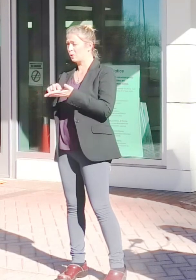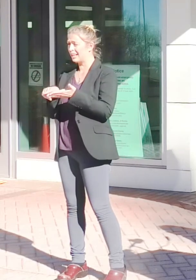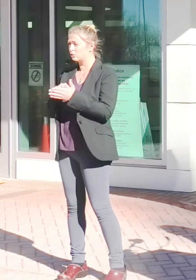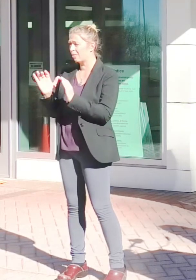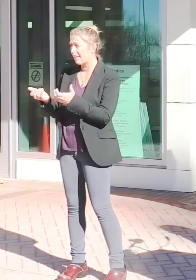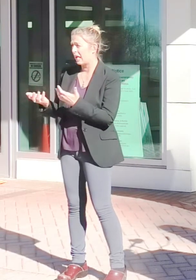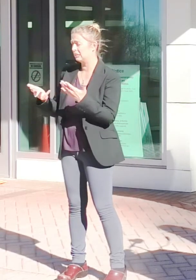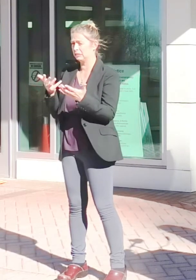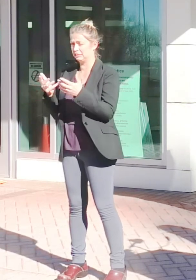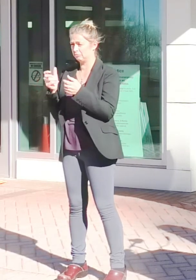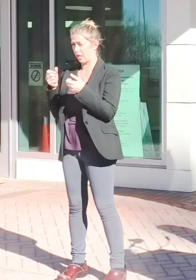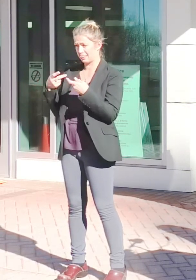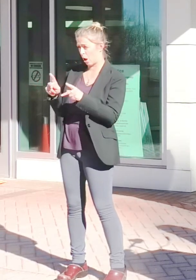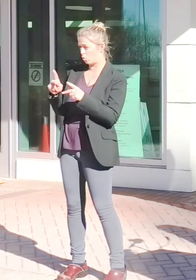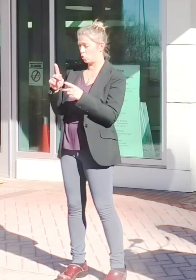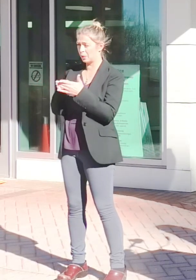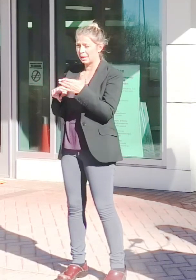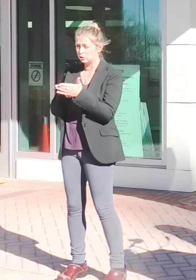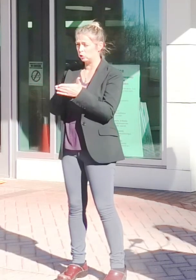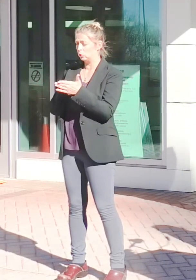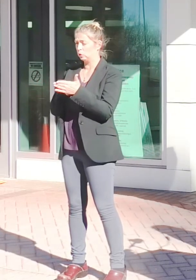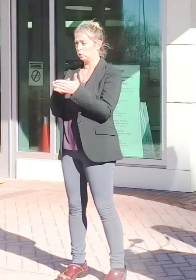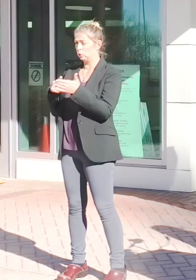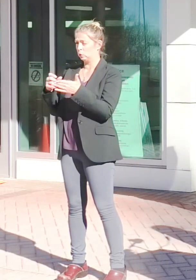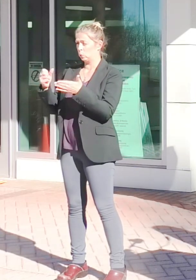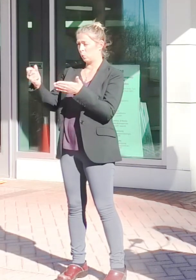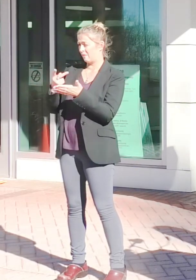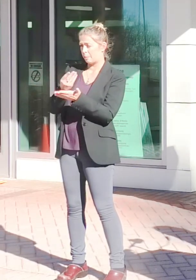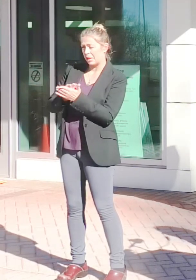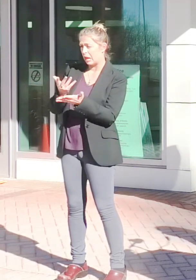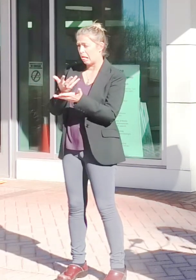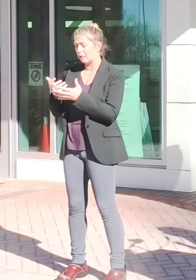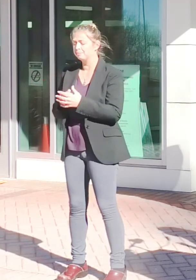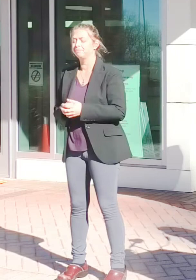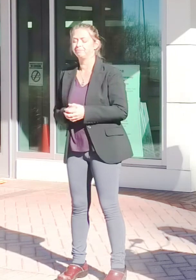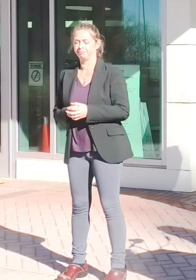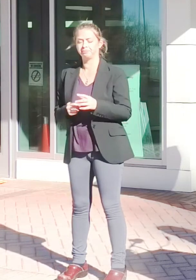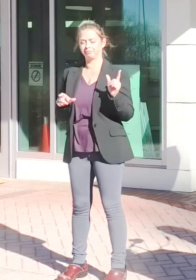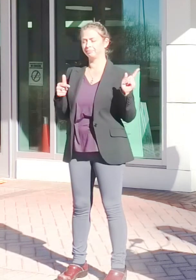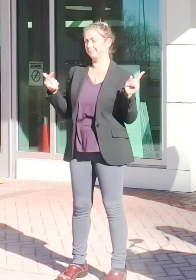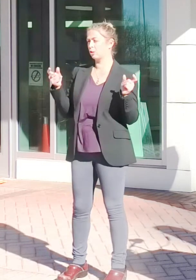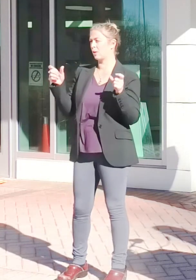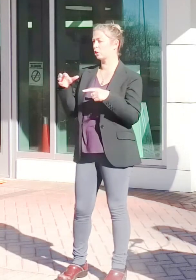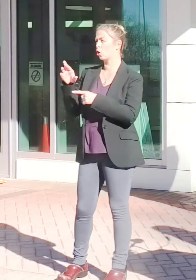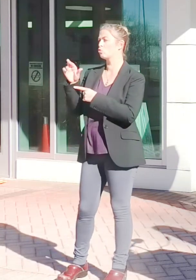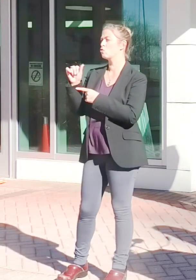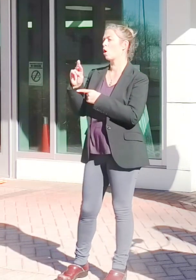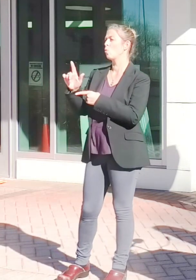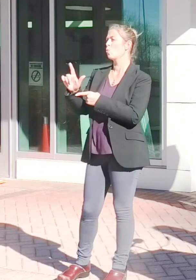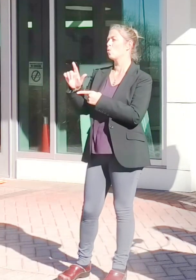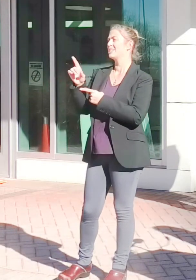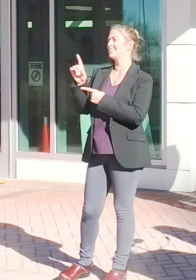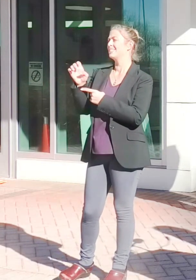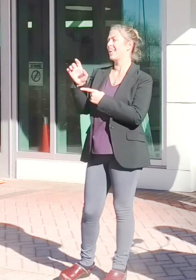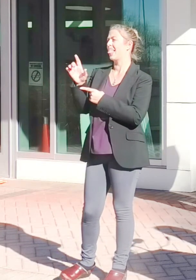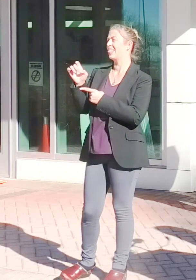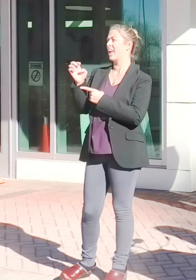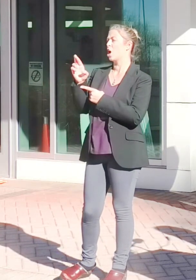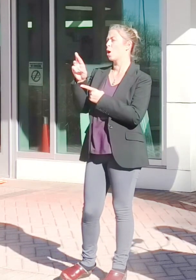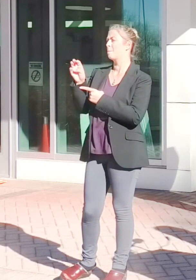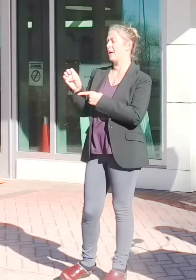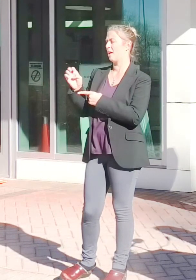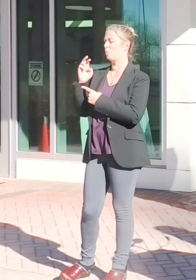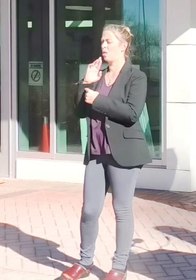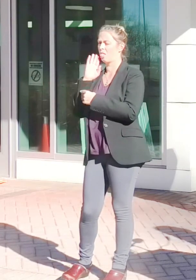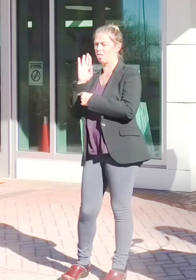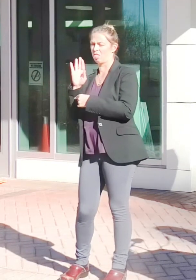that something that will be allowed given COVID? Okay. So Director Raul Delerme is going to comment on Recreation